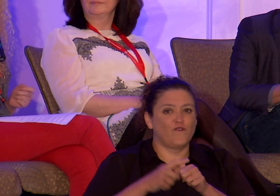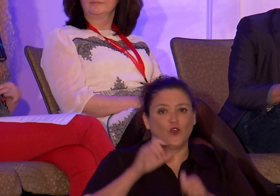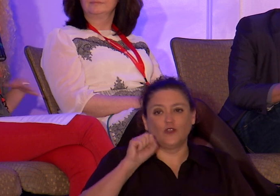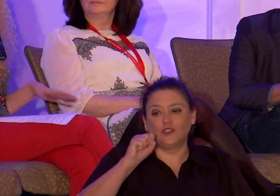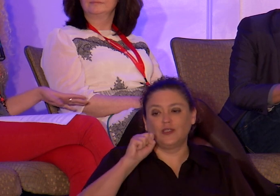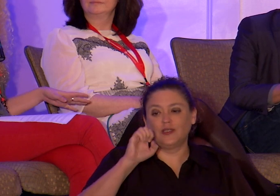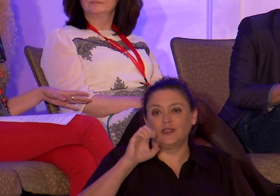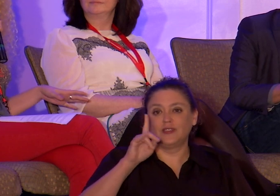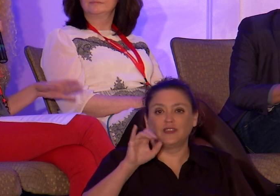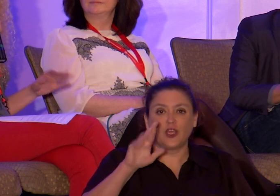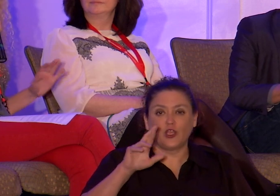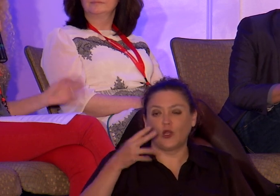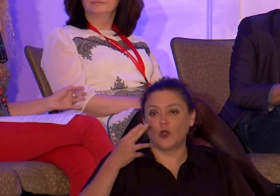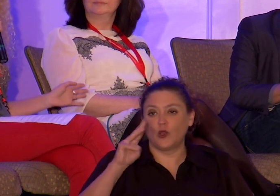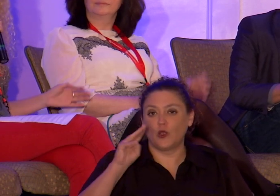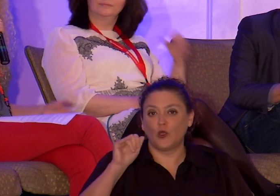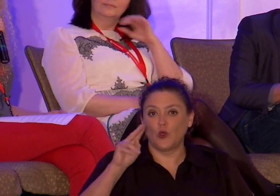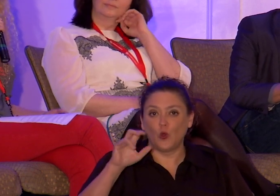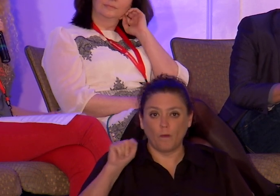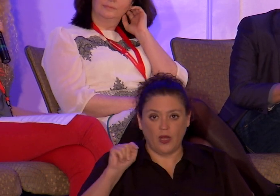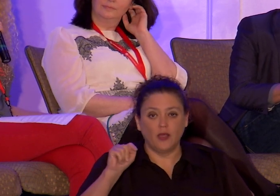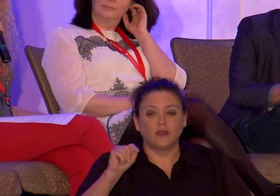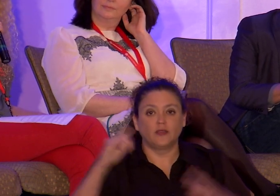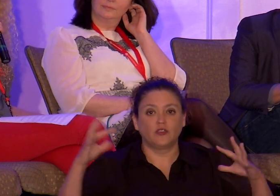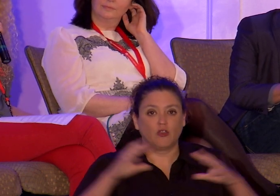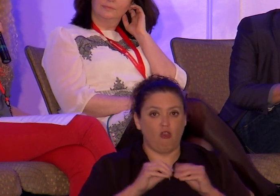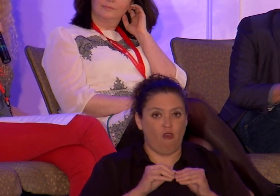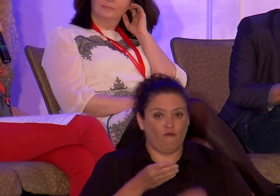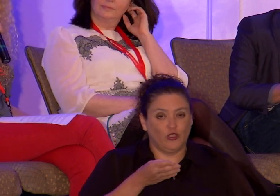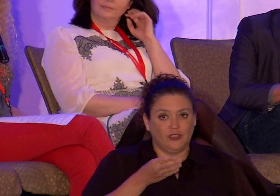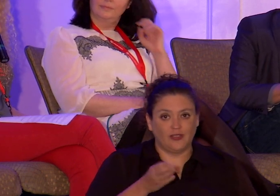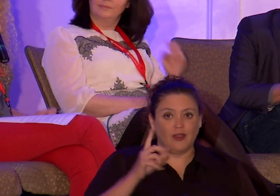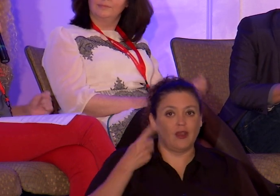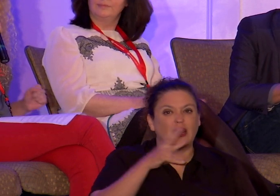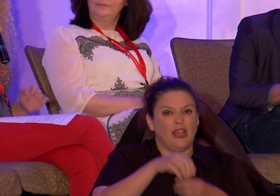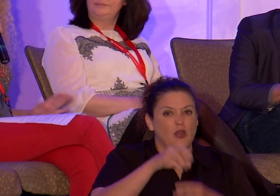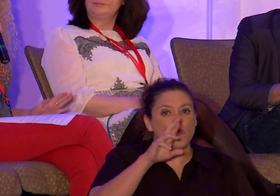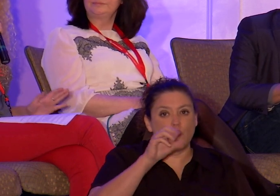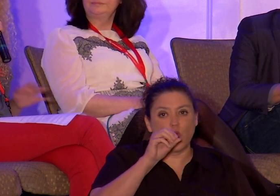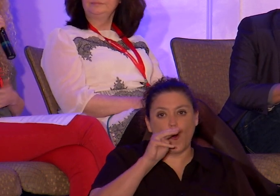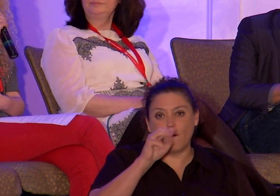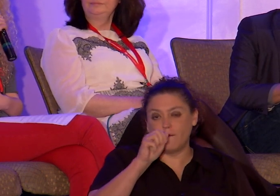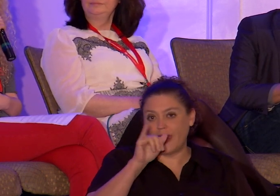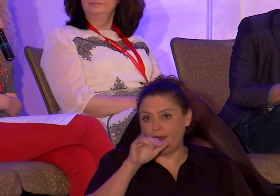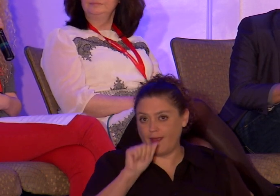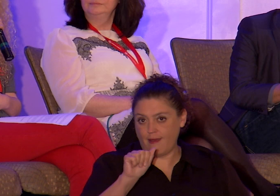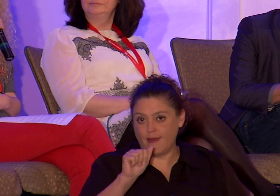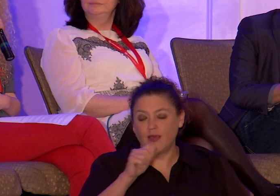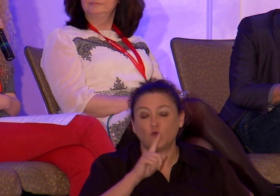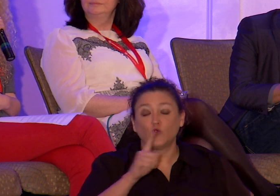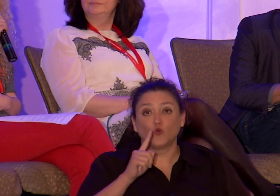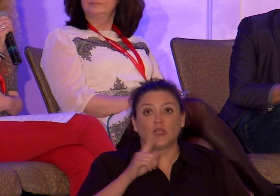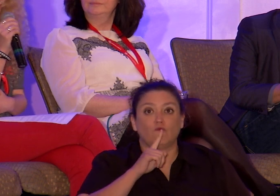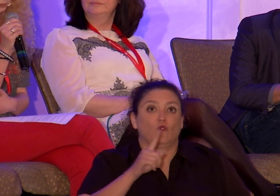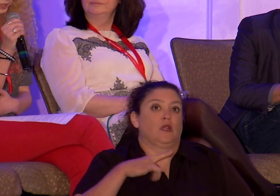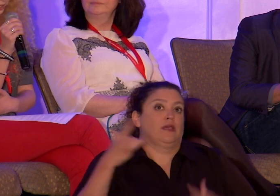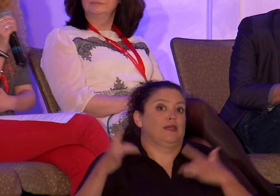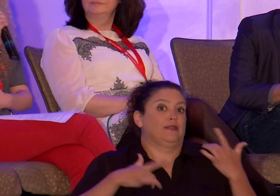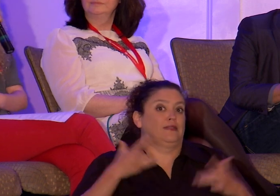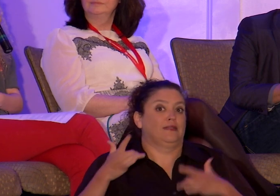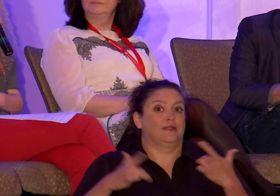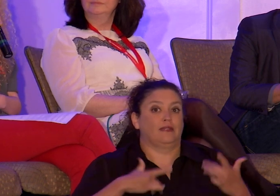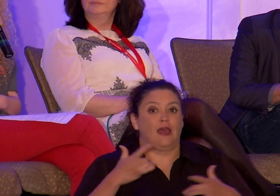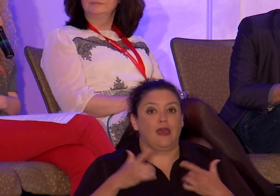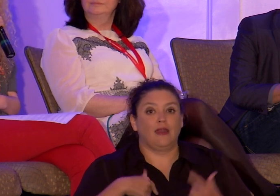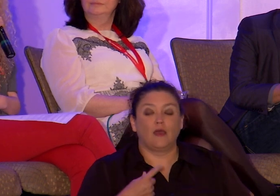conference in the Eastern Europe ever, and that was held in Romania, which was really, really good and exciting. I'm sorry I couldn't be there.